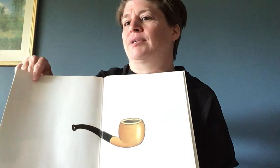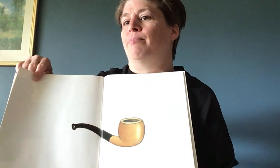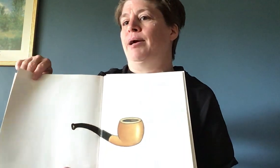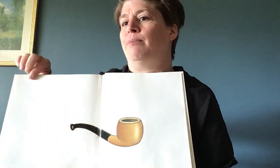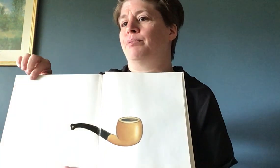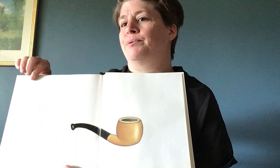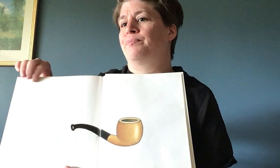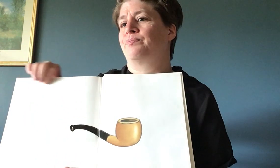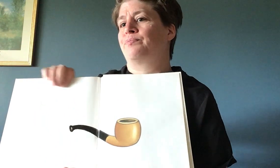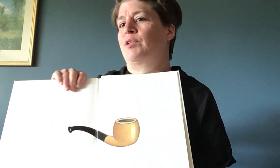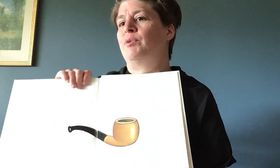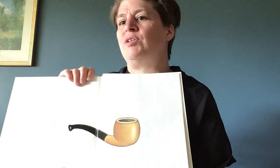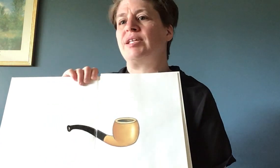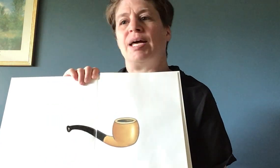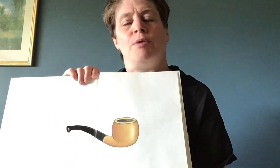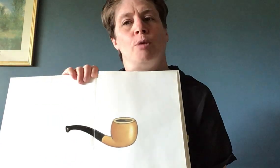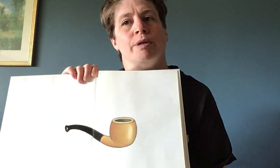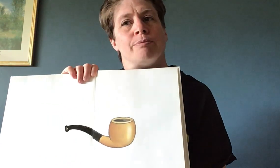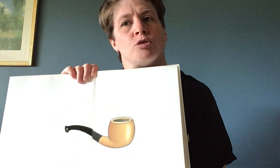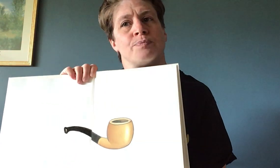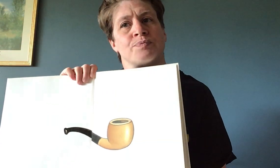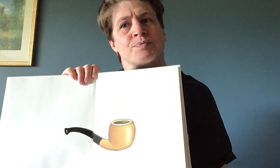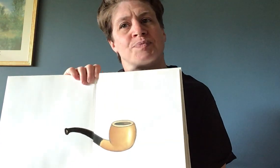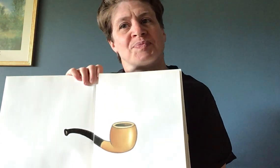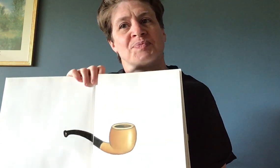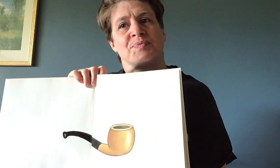A pipe. What do you think that will open up to?